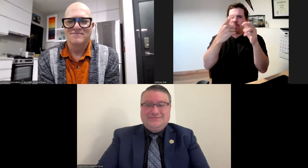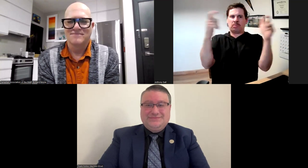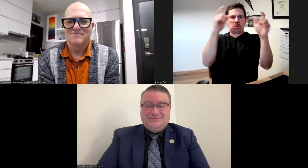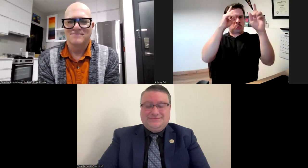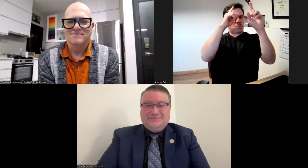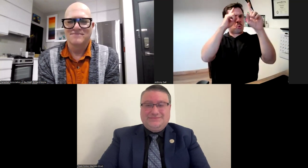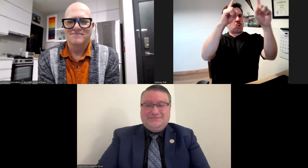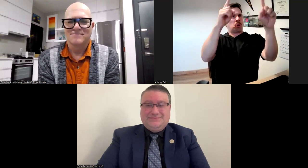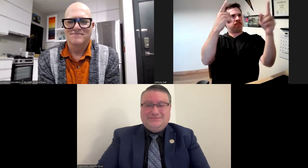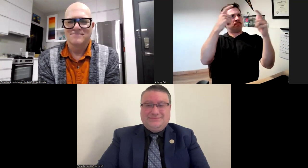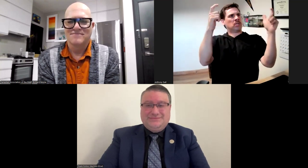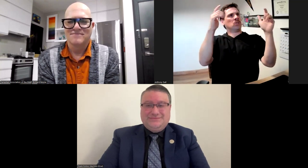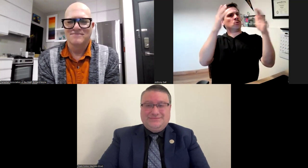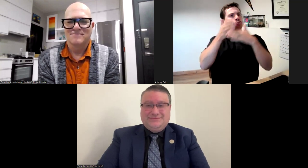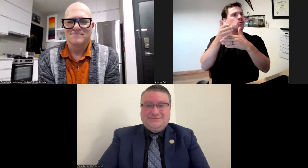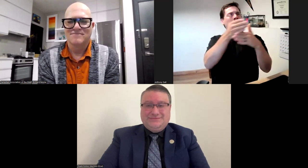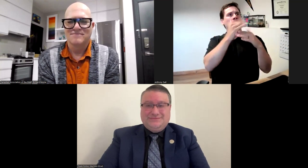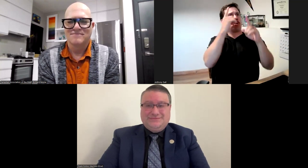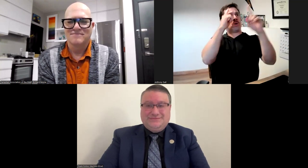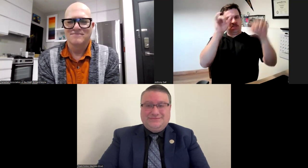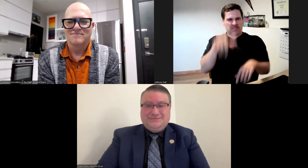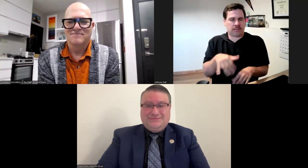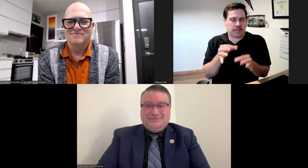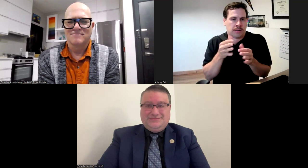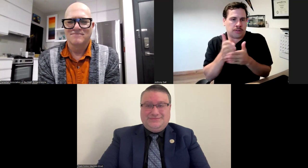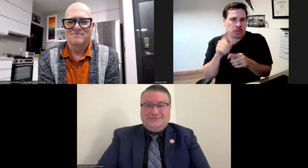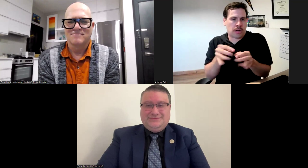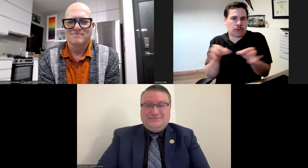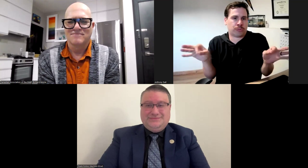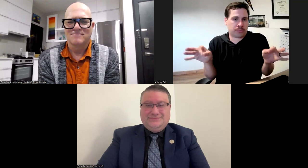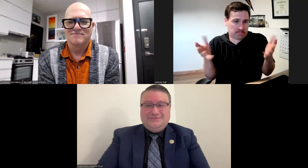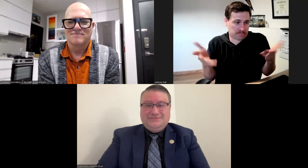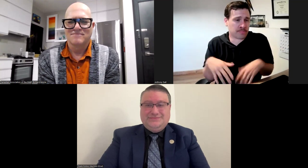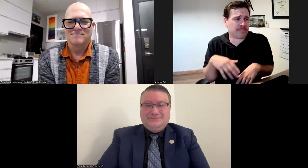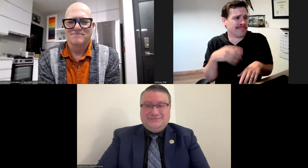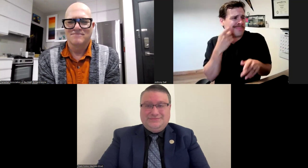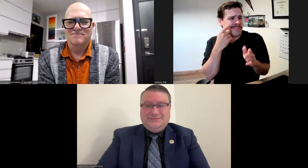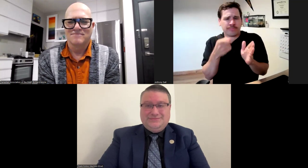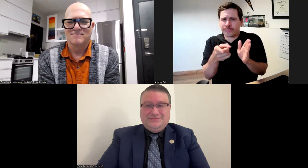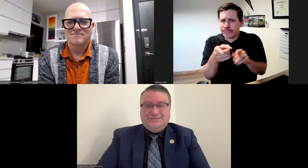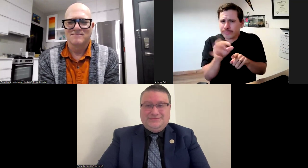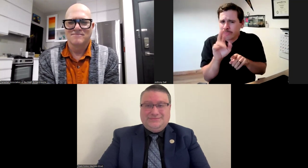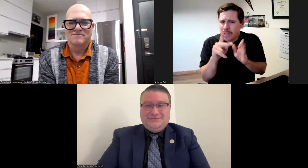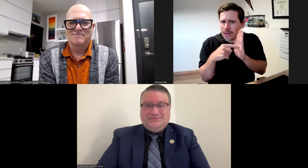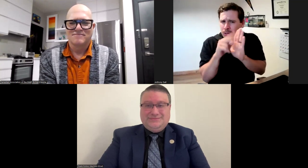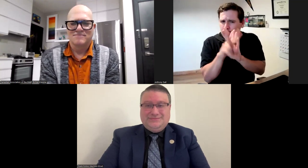need access to language. Simple and straightforward. The goal and the vision of WFD,